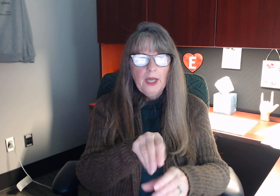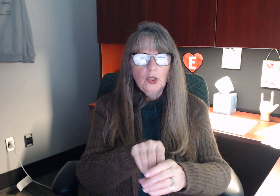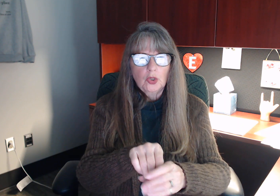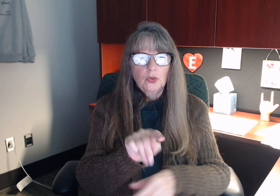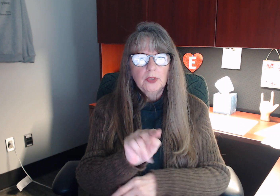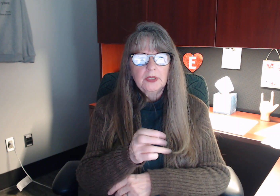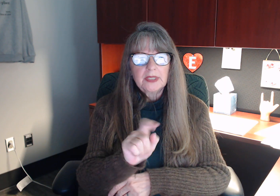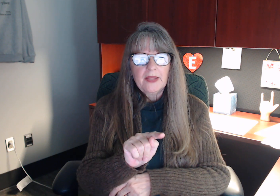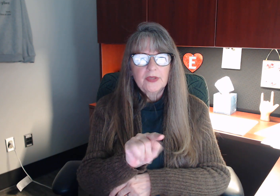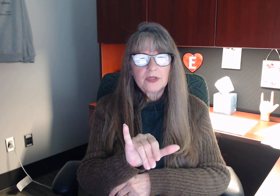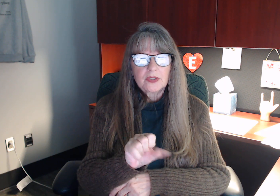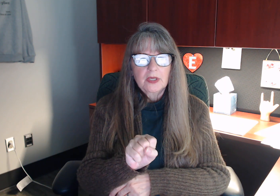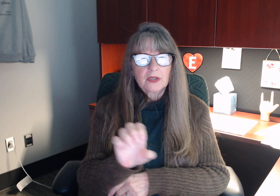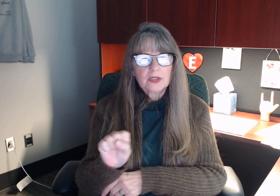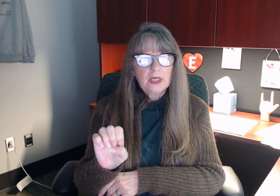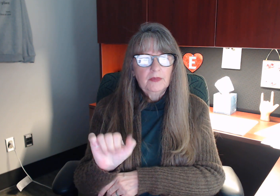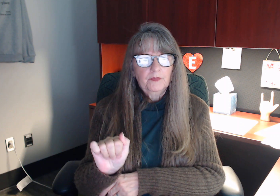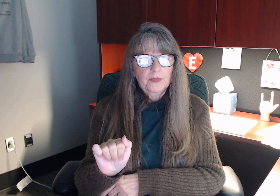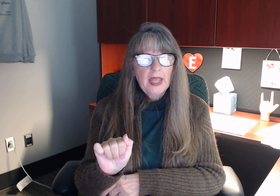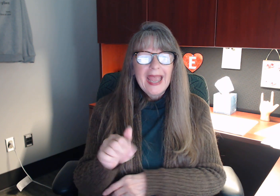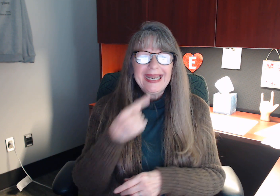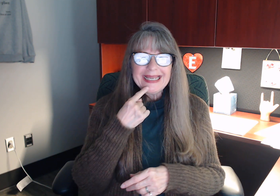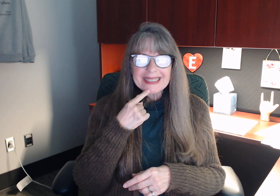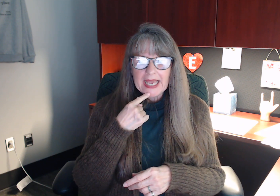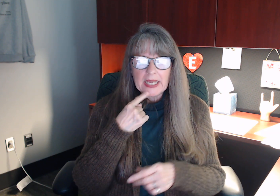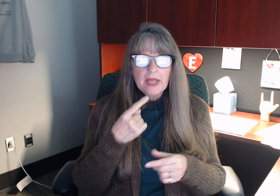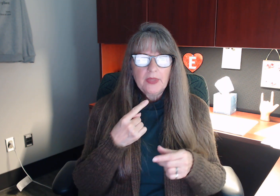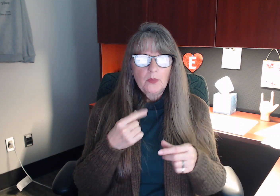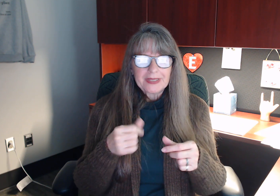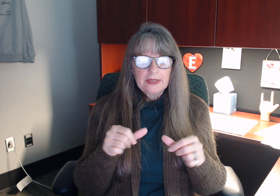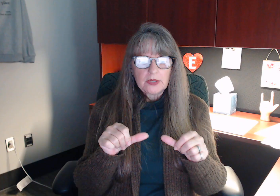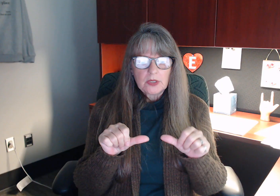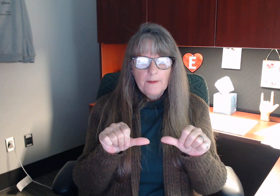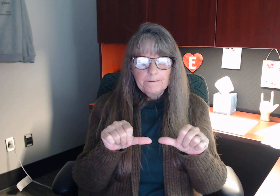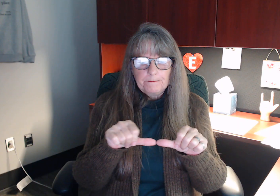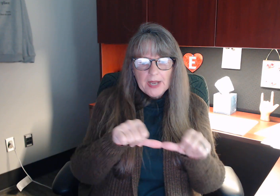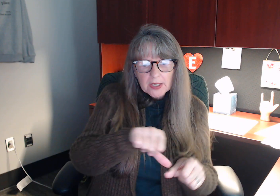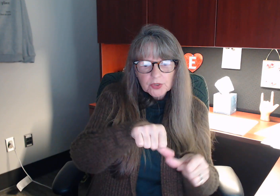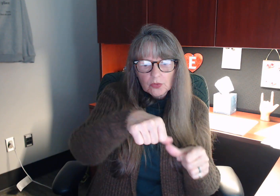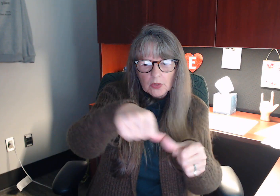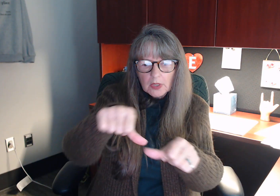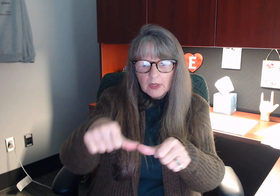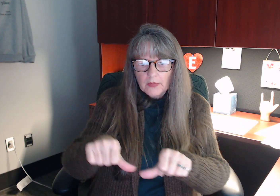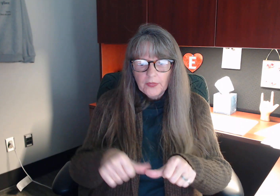it included the Tethys Sea. And he said that it was like this puzzle that